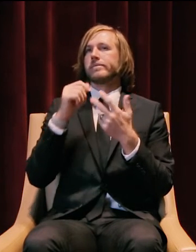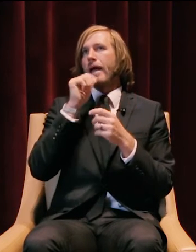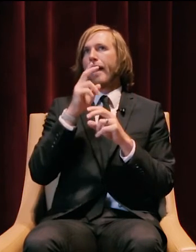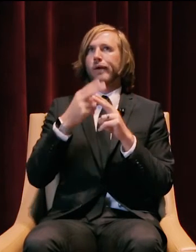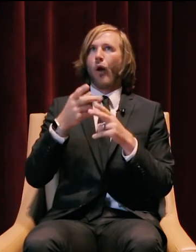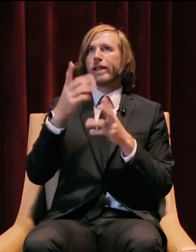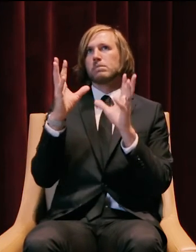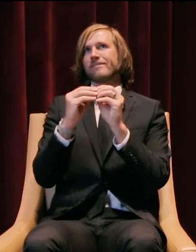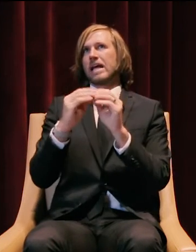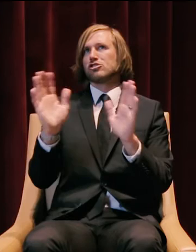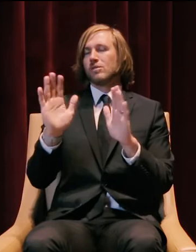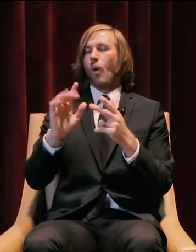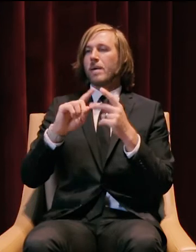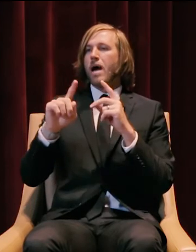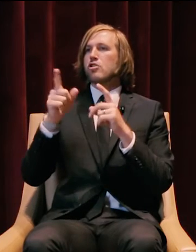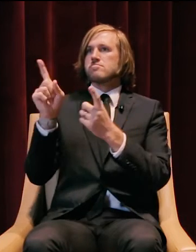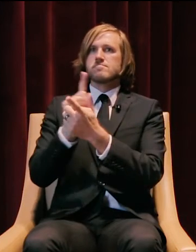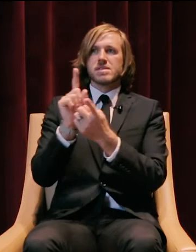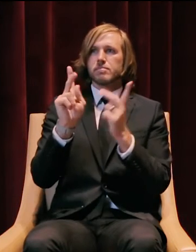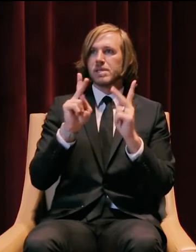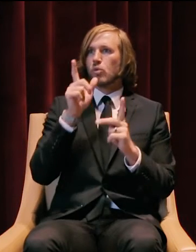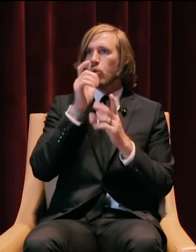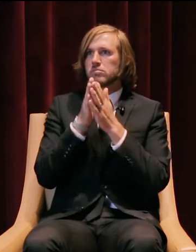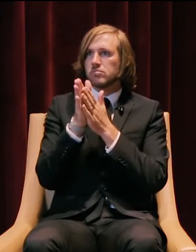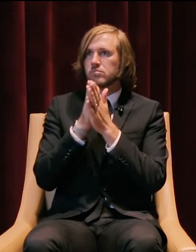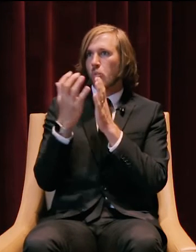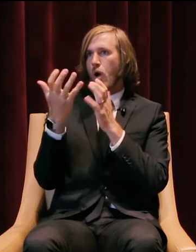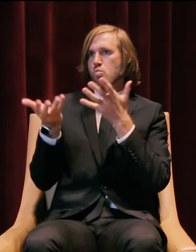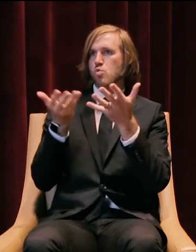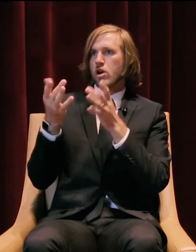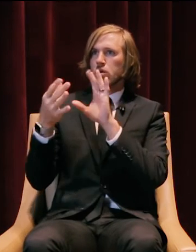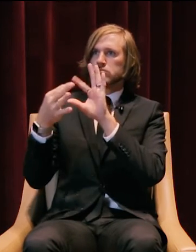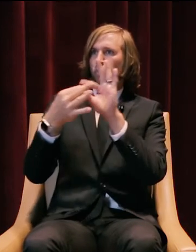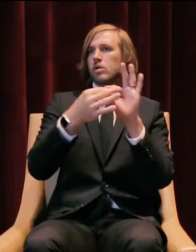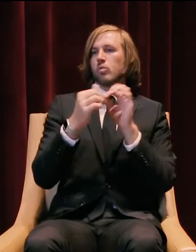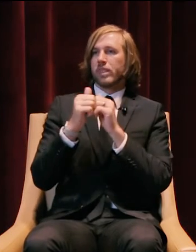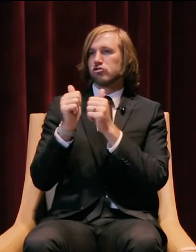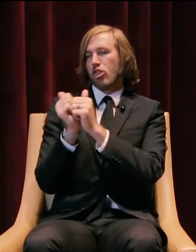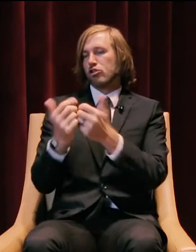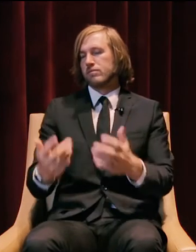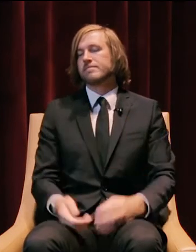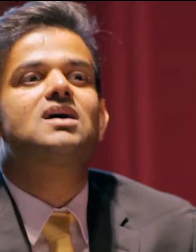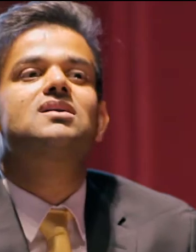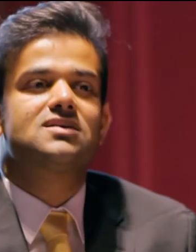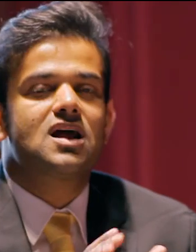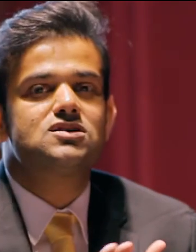to call them conventions, but you meet so many people who are eager to work with each other.